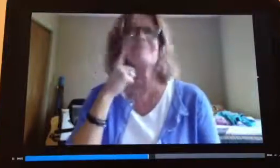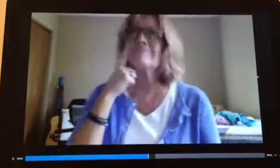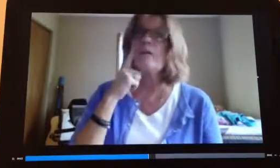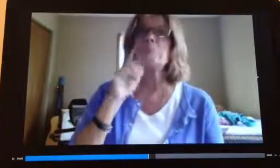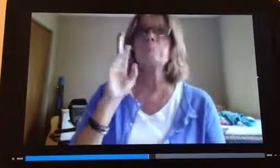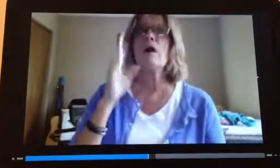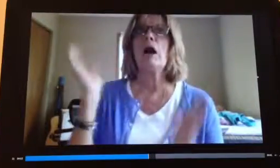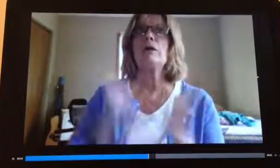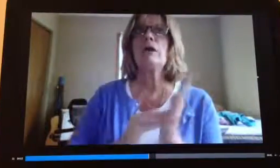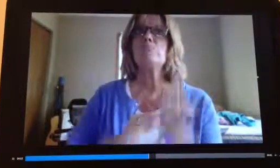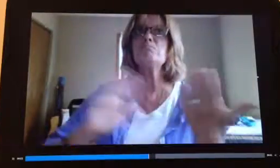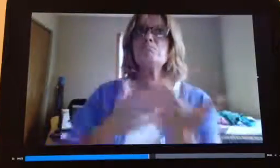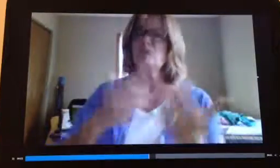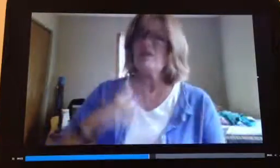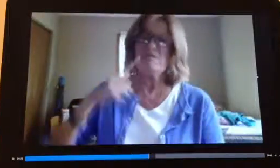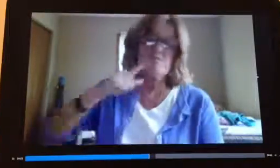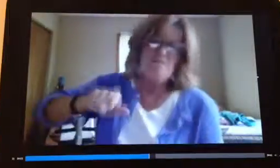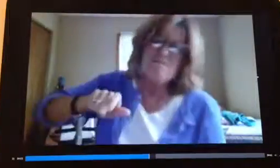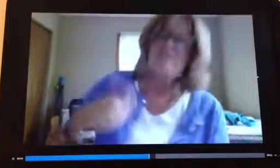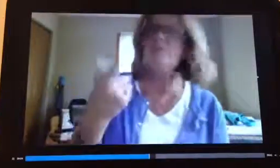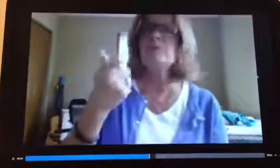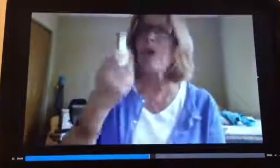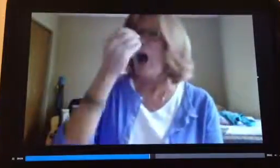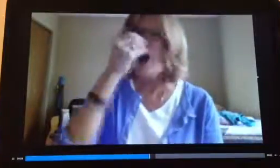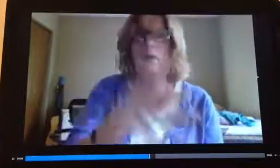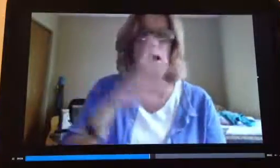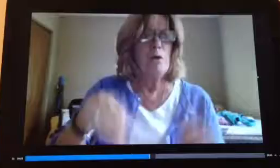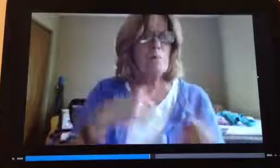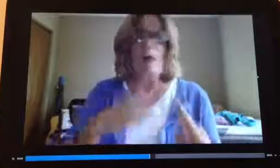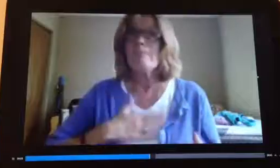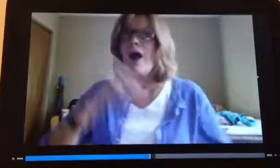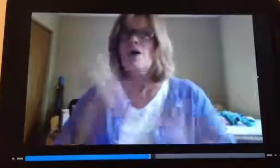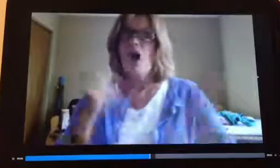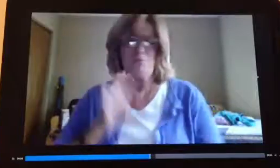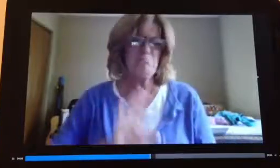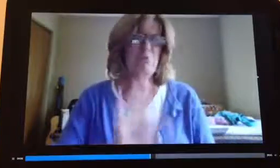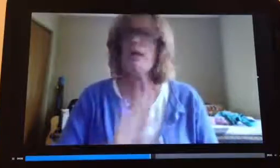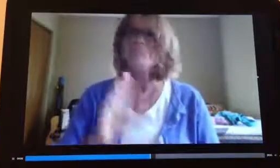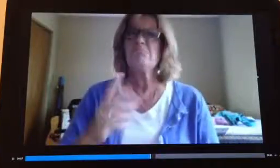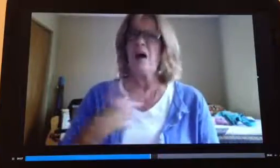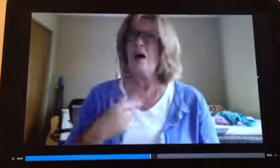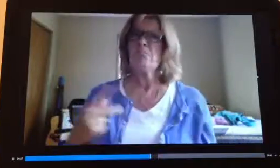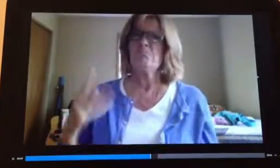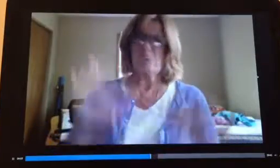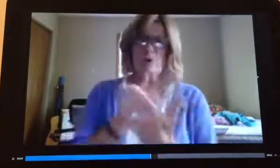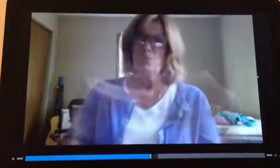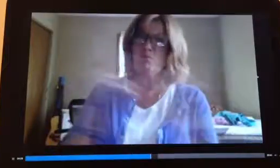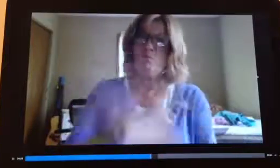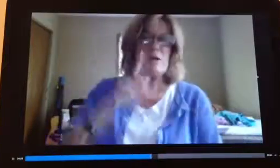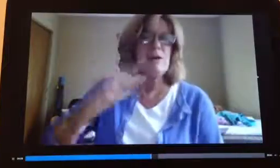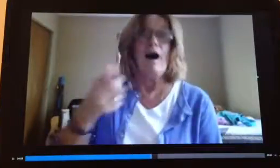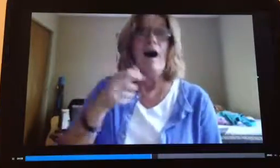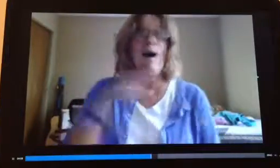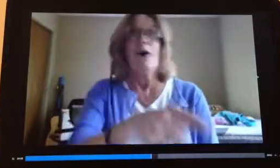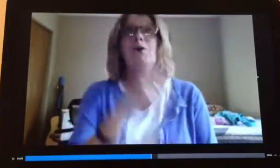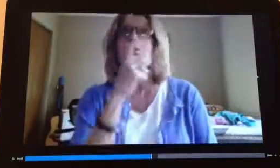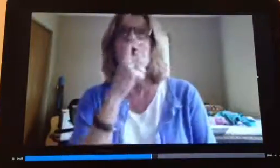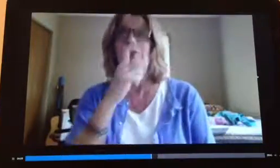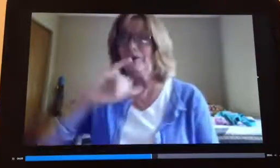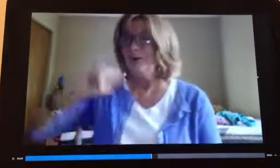So I finished the call with Tori, and I got back in the car, and I cranked up the music as loud as possible. I figured I wasn't